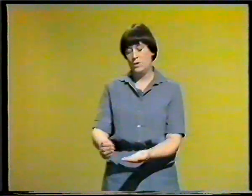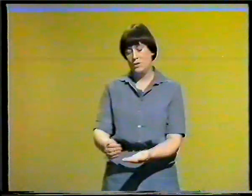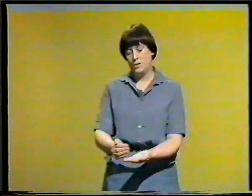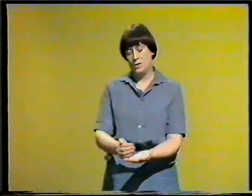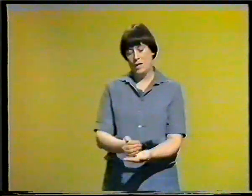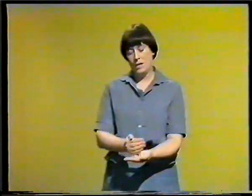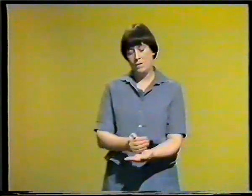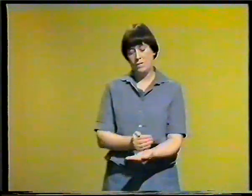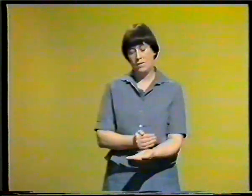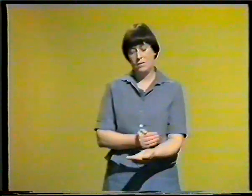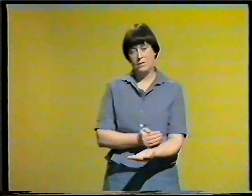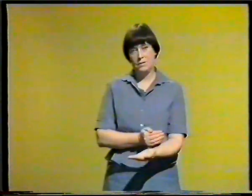To save,